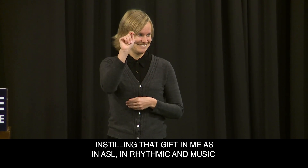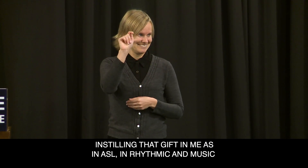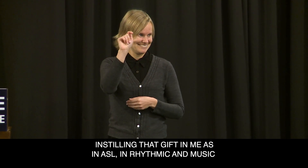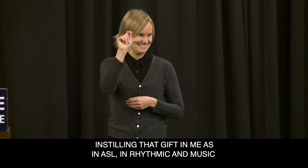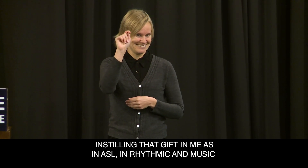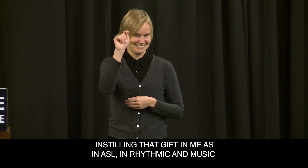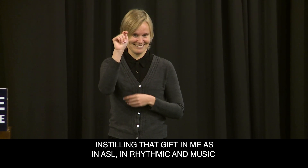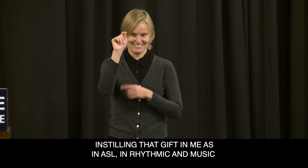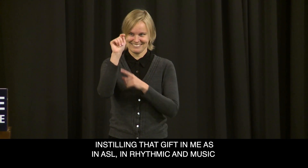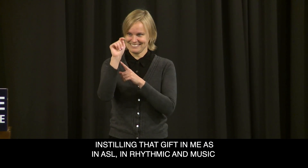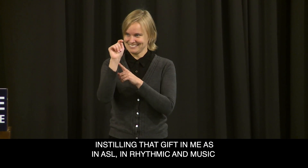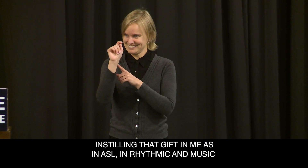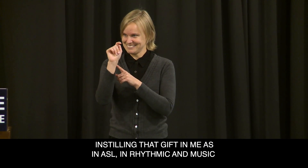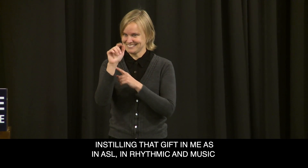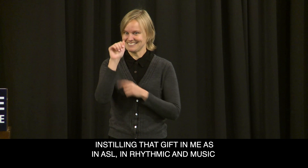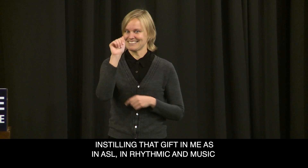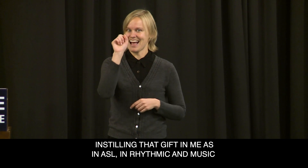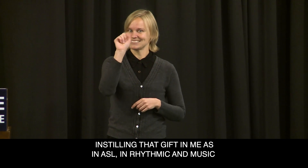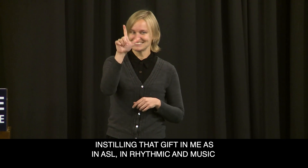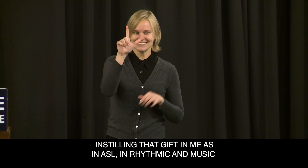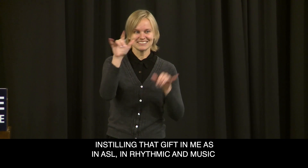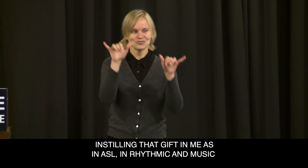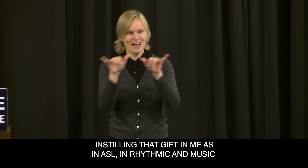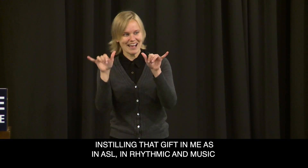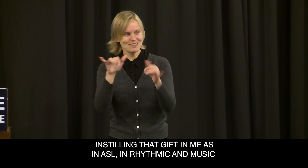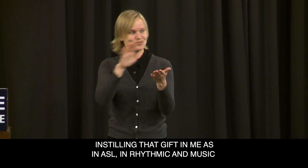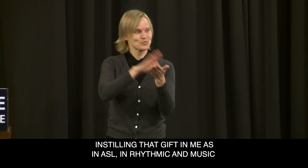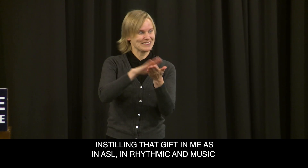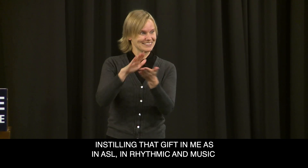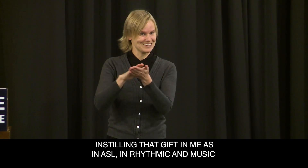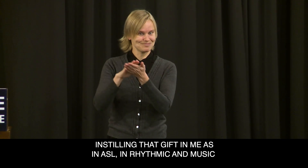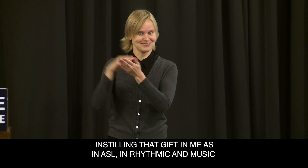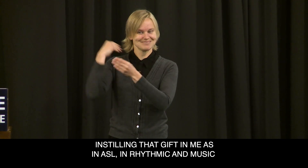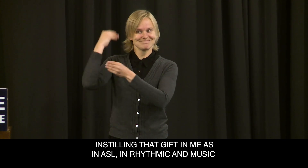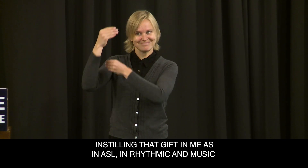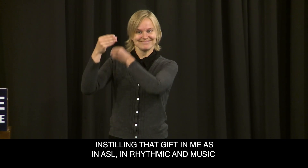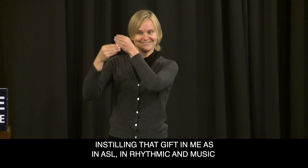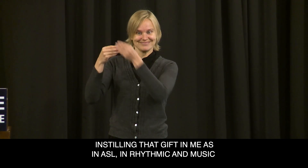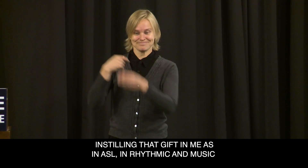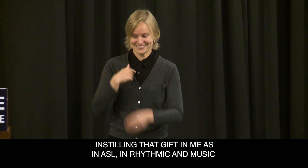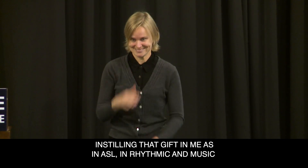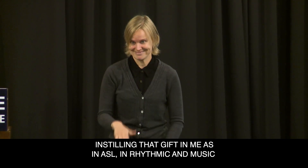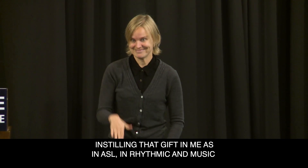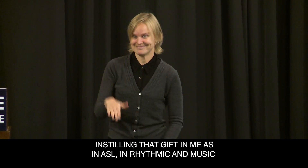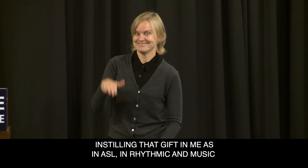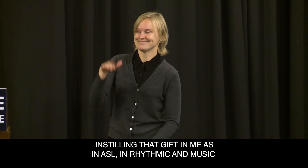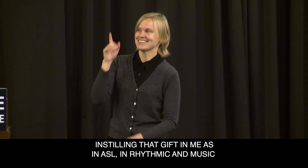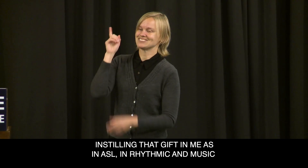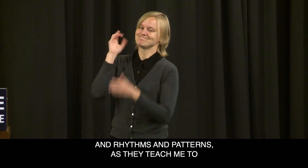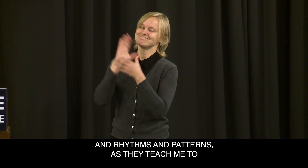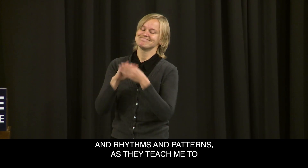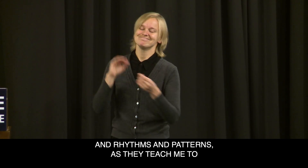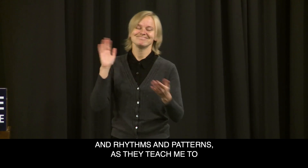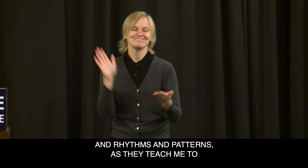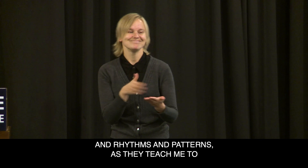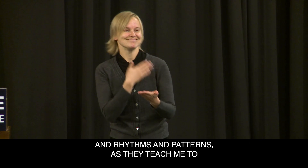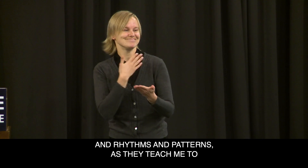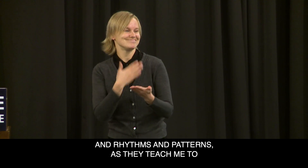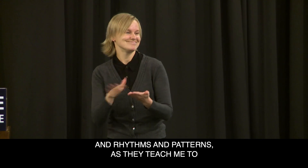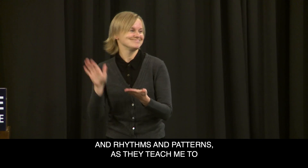that gift in me as an ASL in rhythmic and music and rhythms and patterns, as